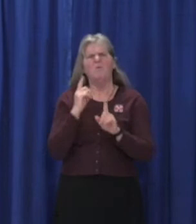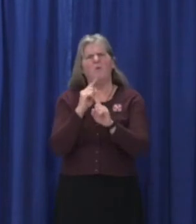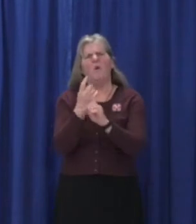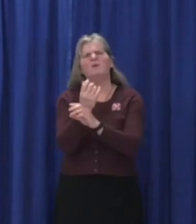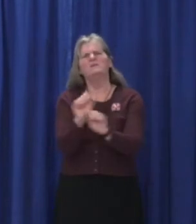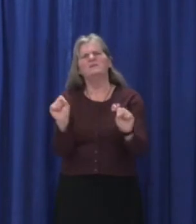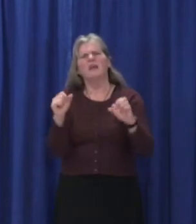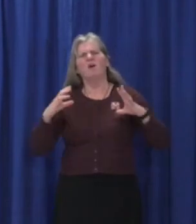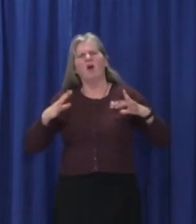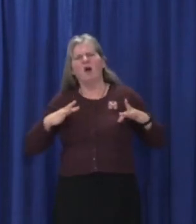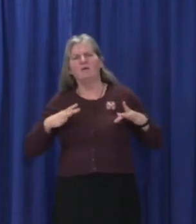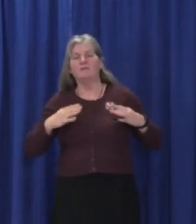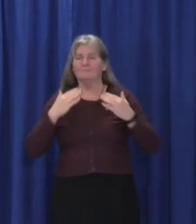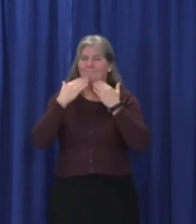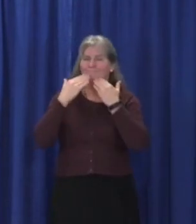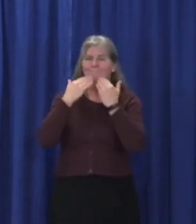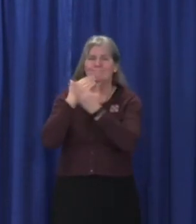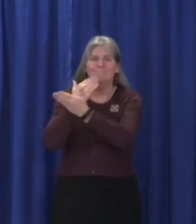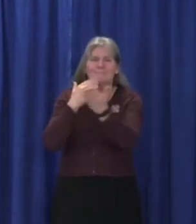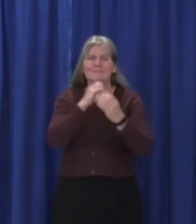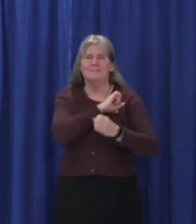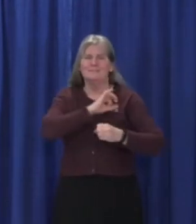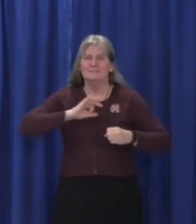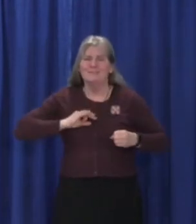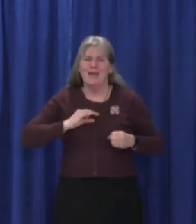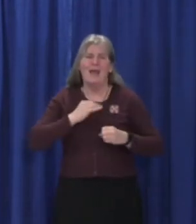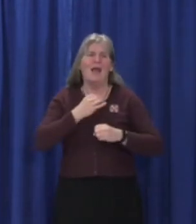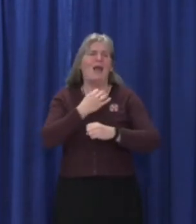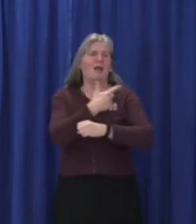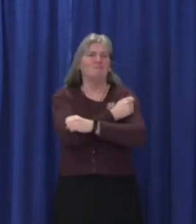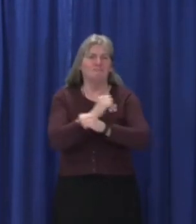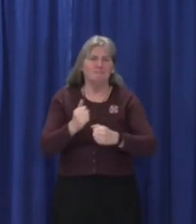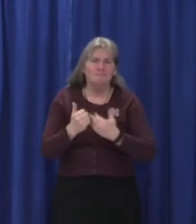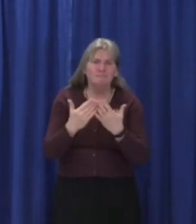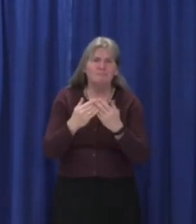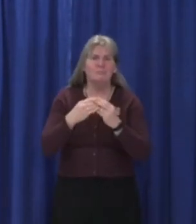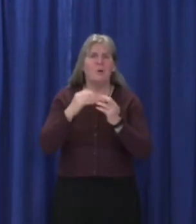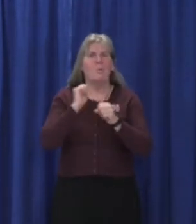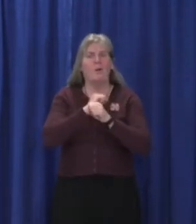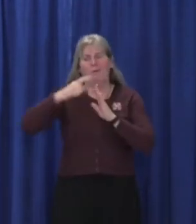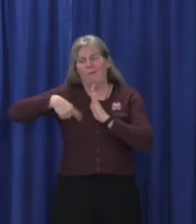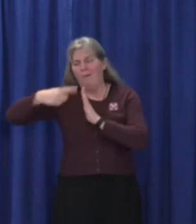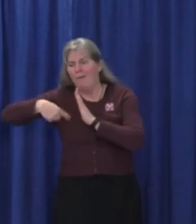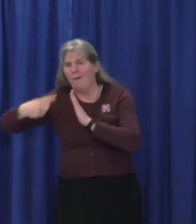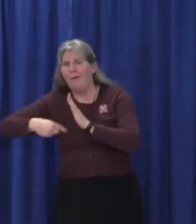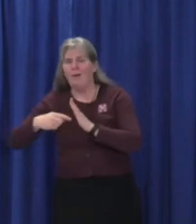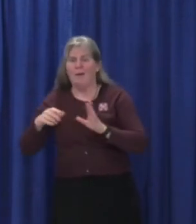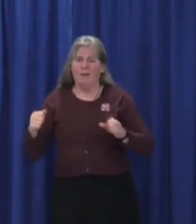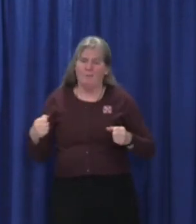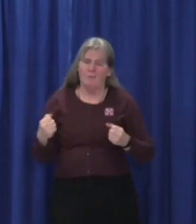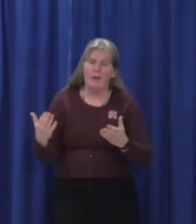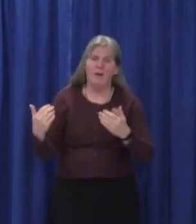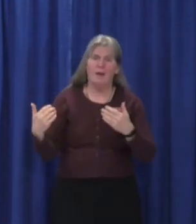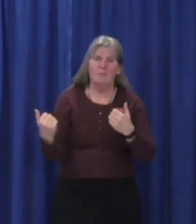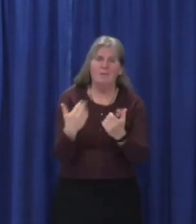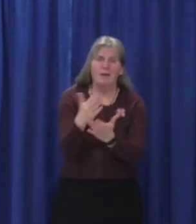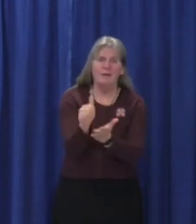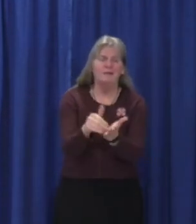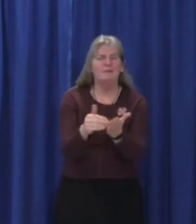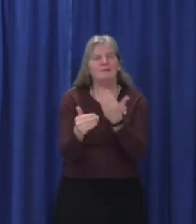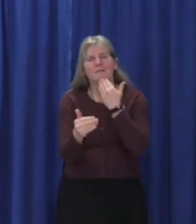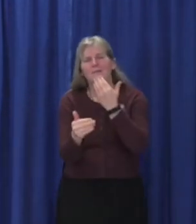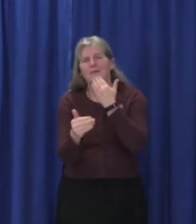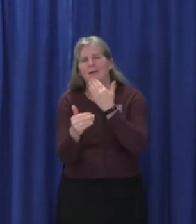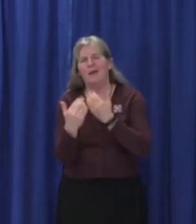so I'm very grateful to all the staff who have logged those long hours in the clinic to